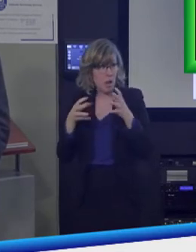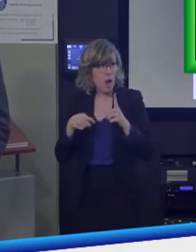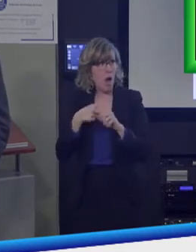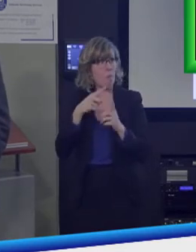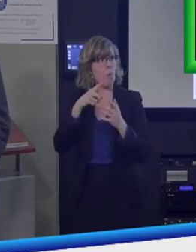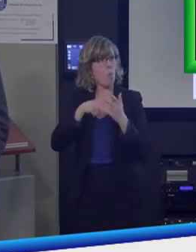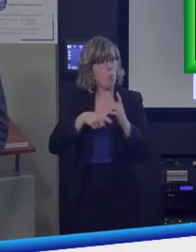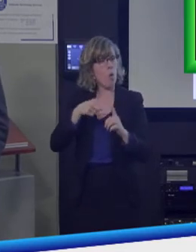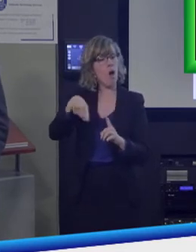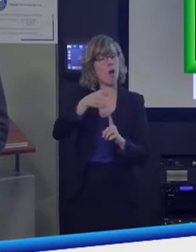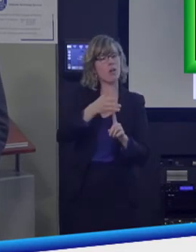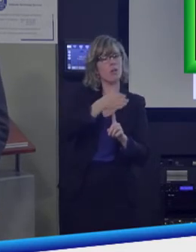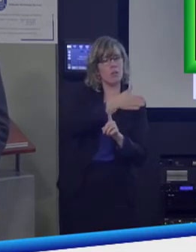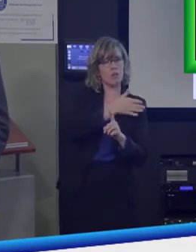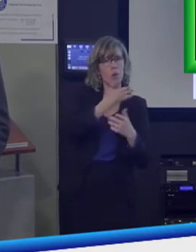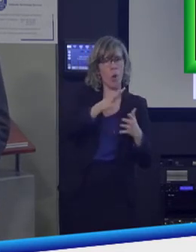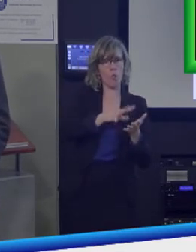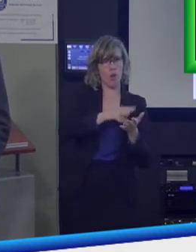design.